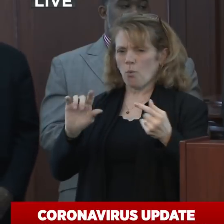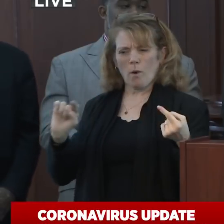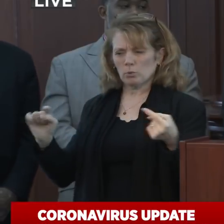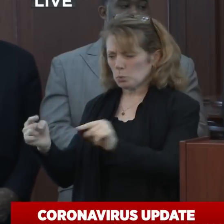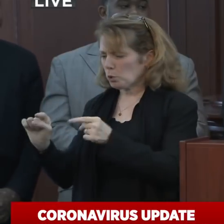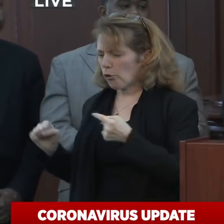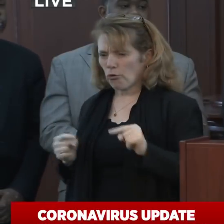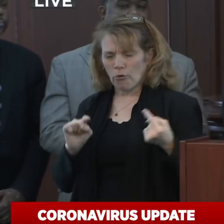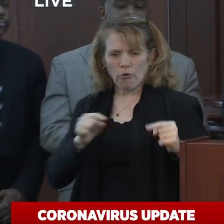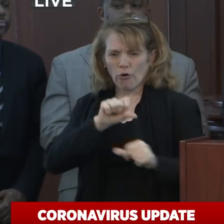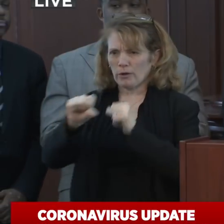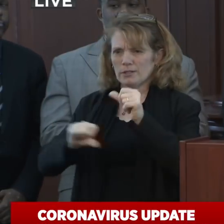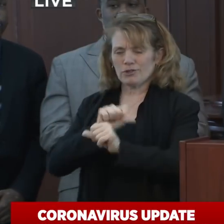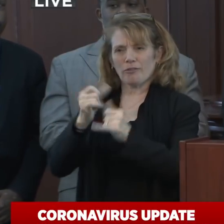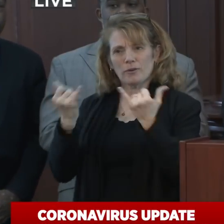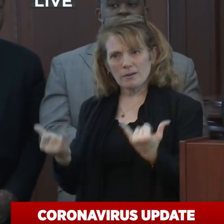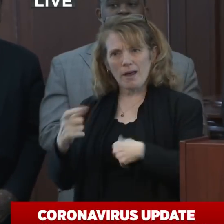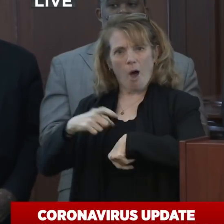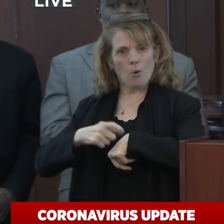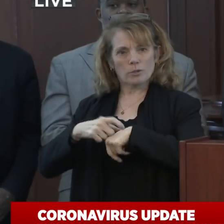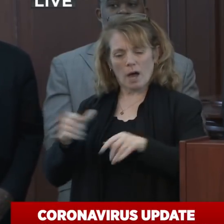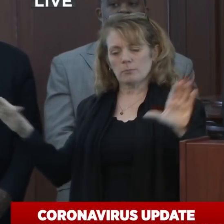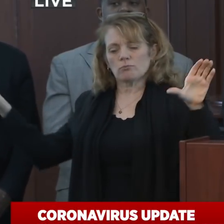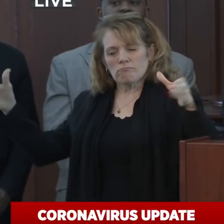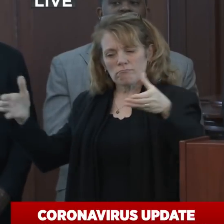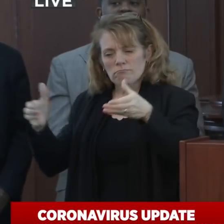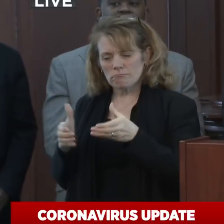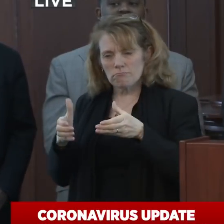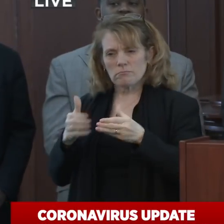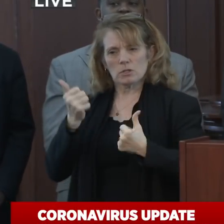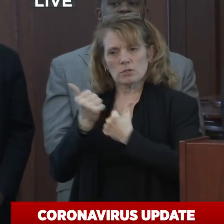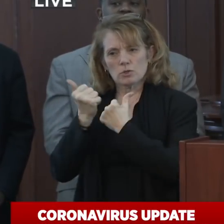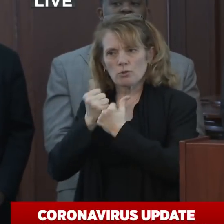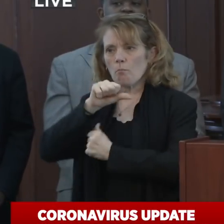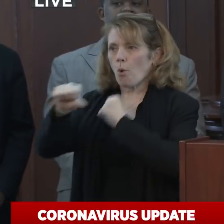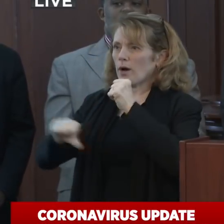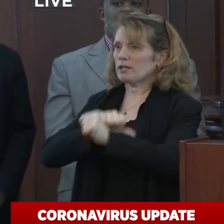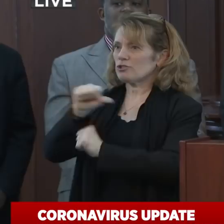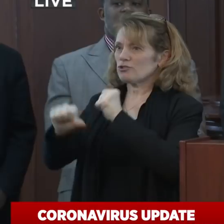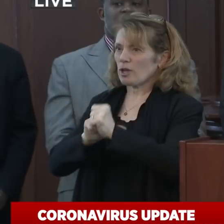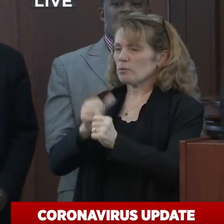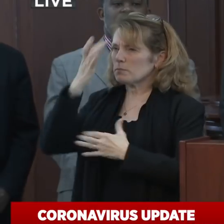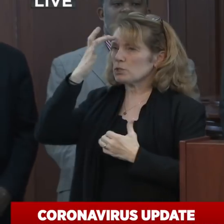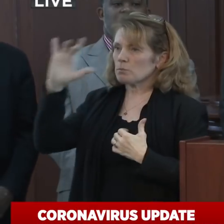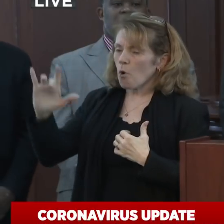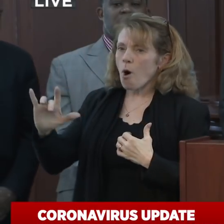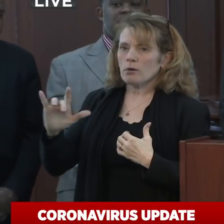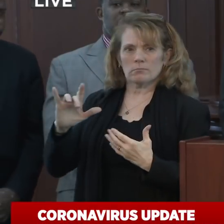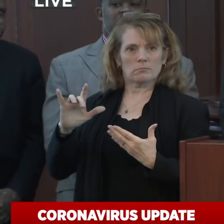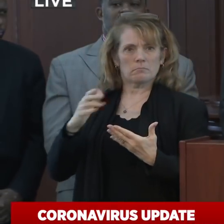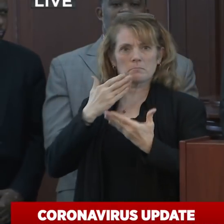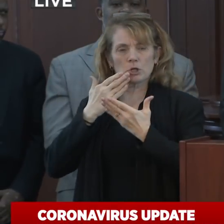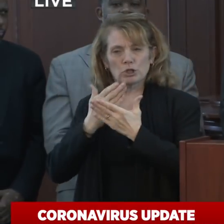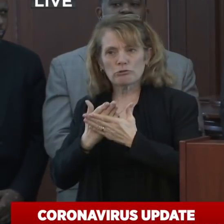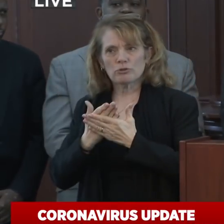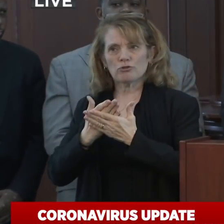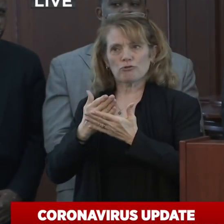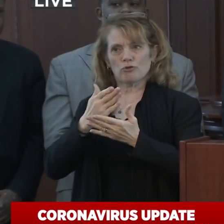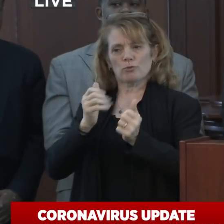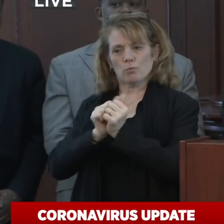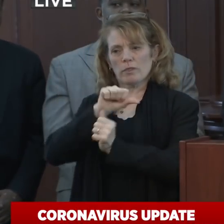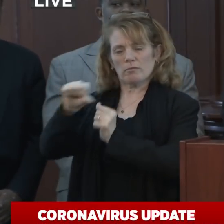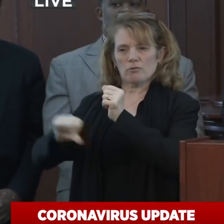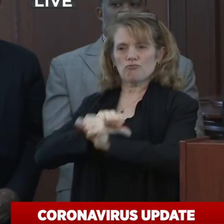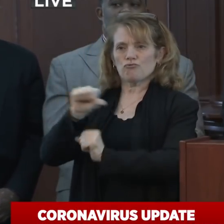time to come together and deal with this situation in an intelligent, smart, humane way. In our